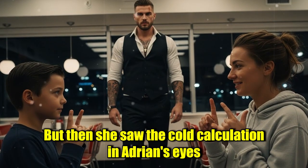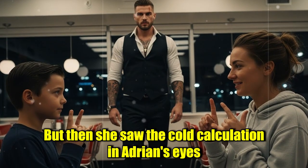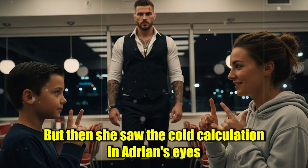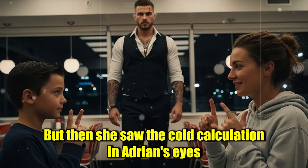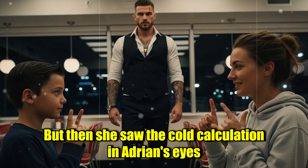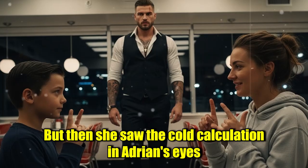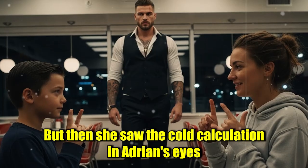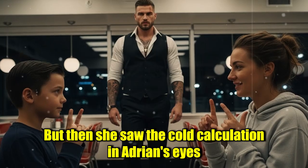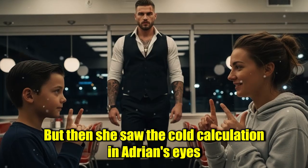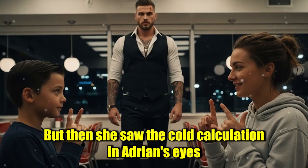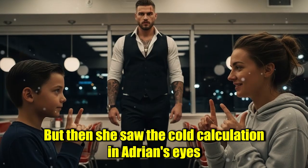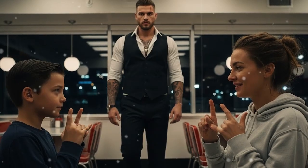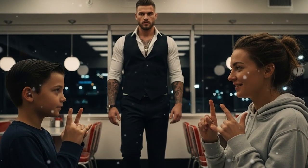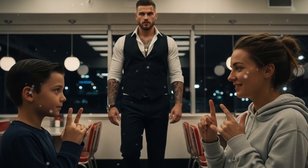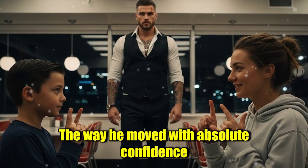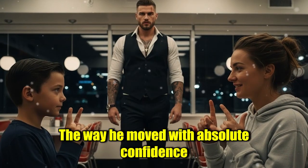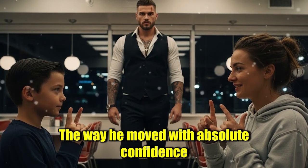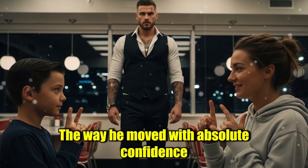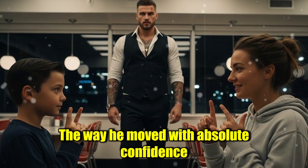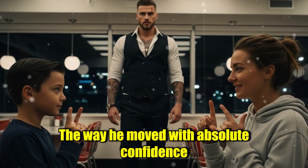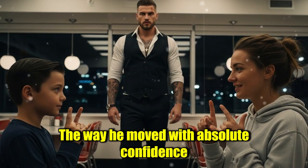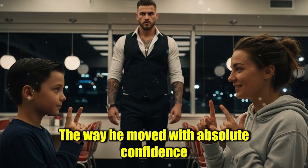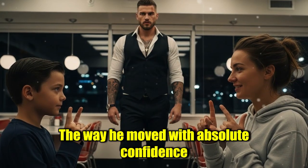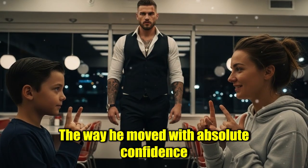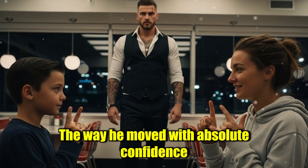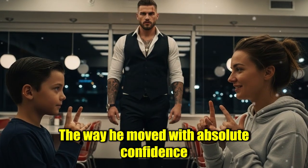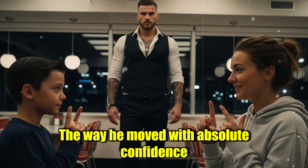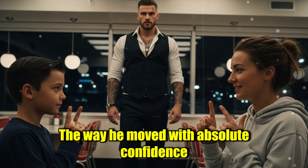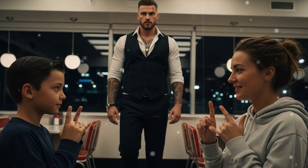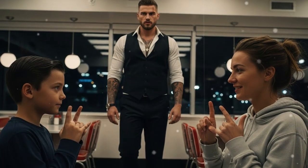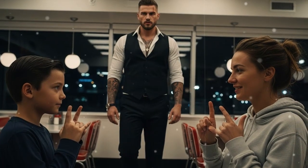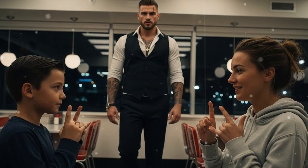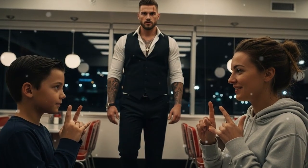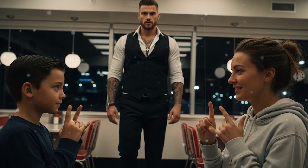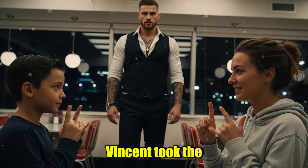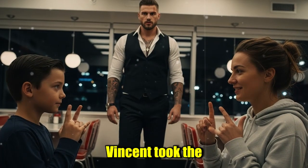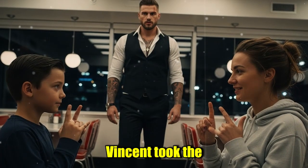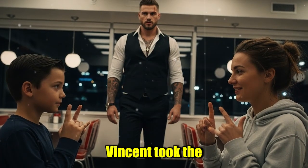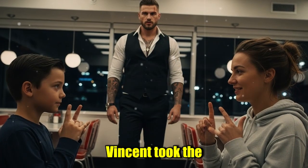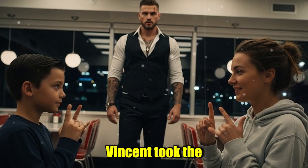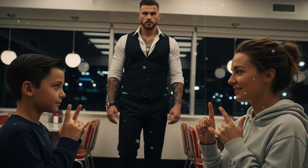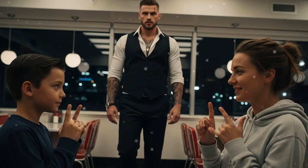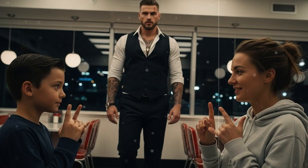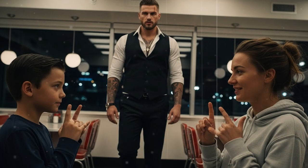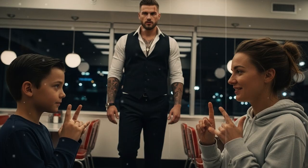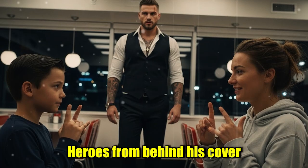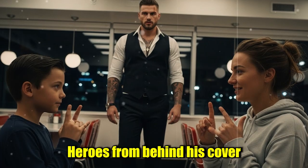cold calculation in Adrian's eyes, the way he moved with absolute confidence. Vincent took the bait. He rose